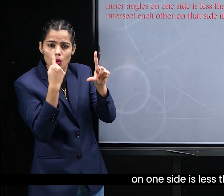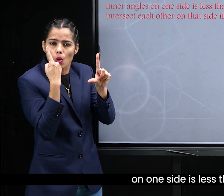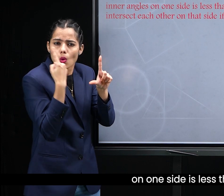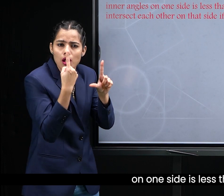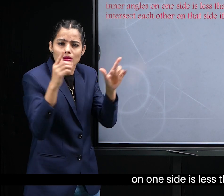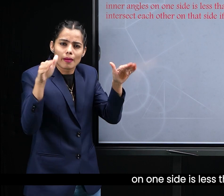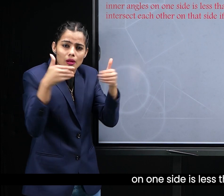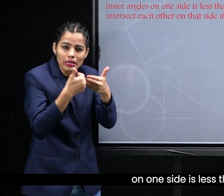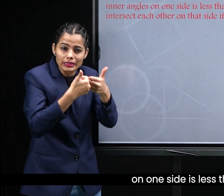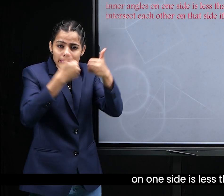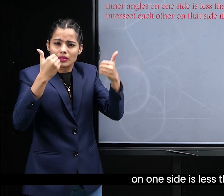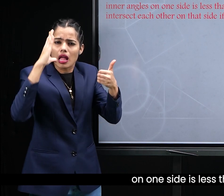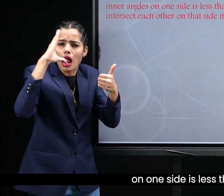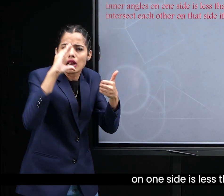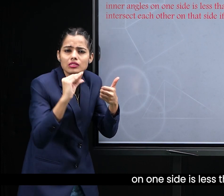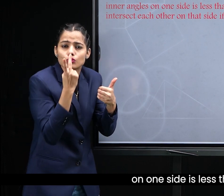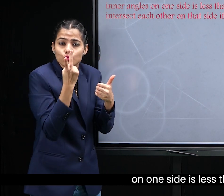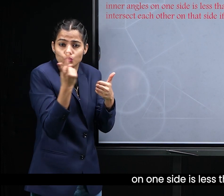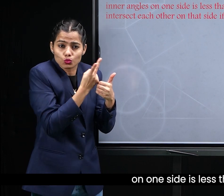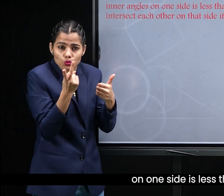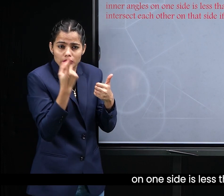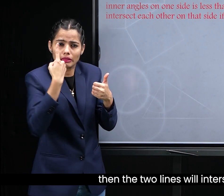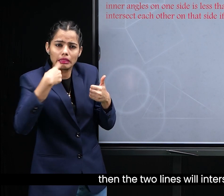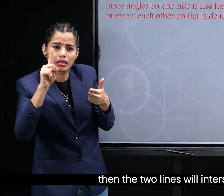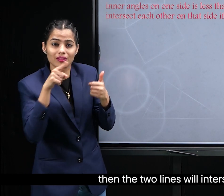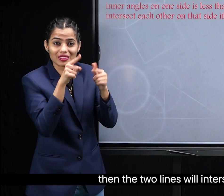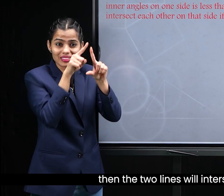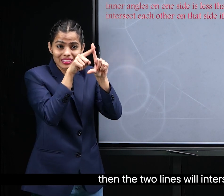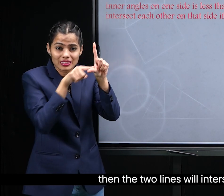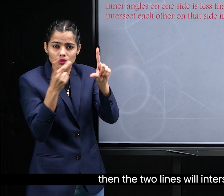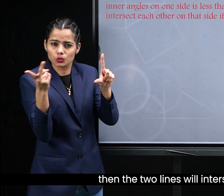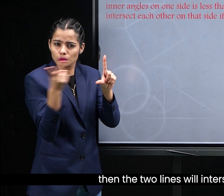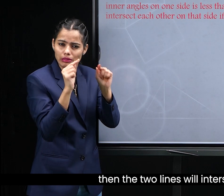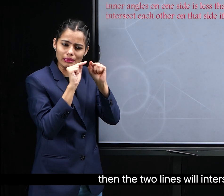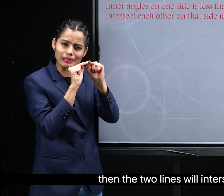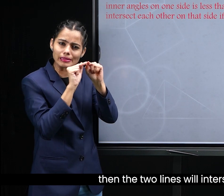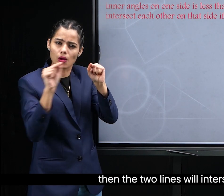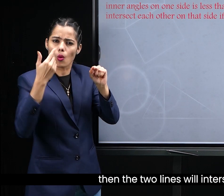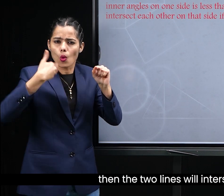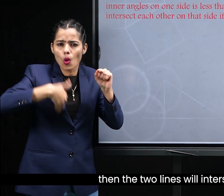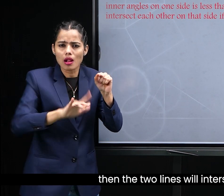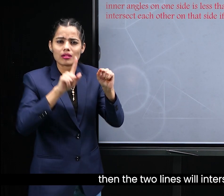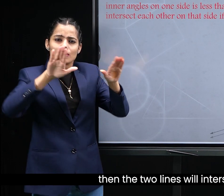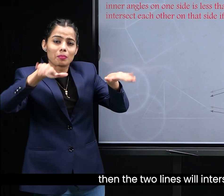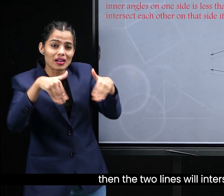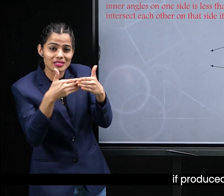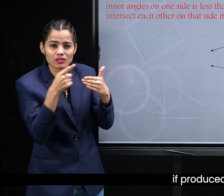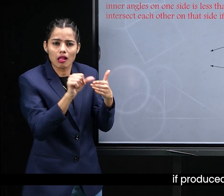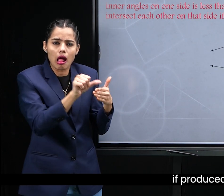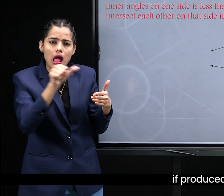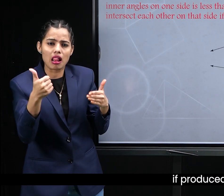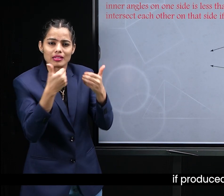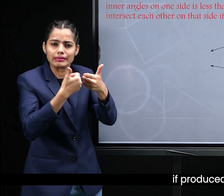on one side is less than two right angles, then the two lines will intersect each other on that side